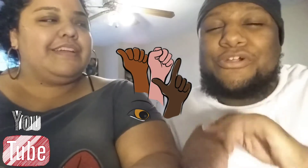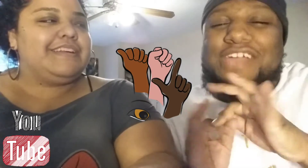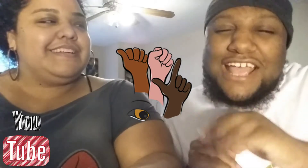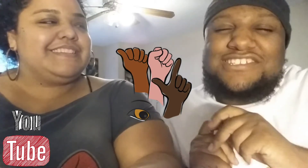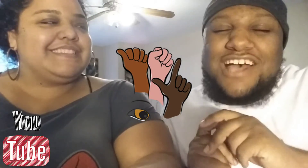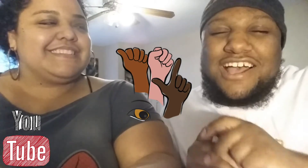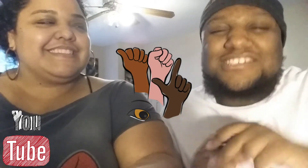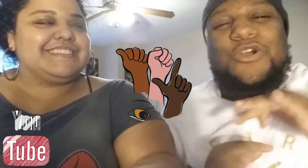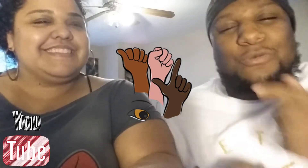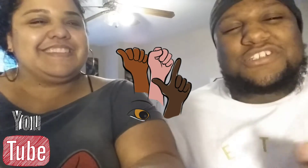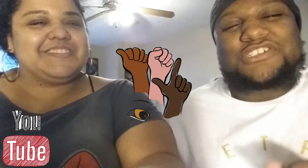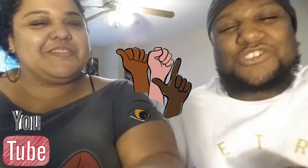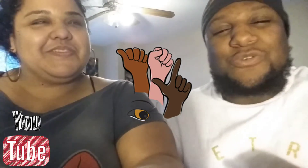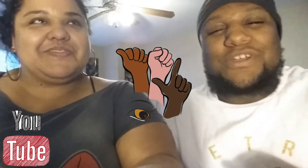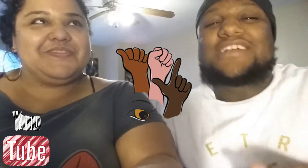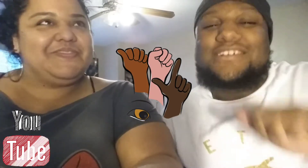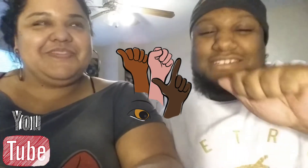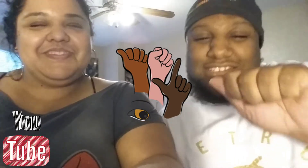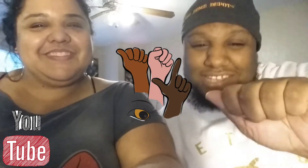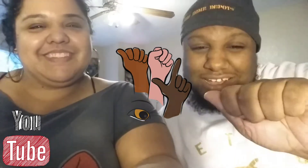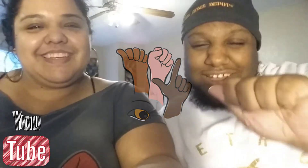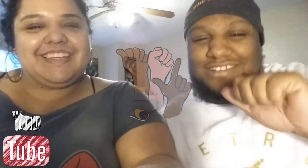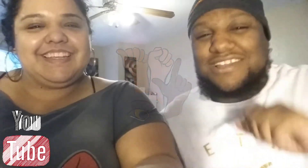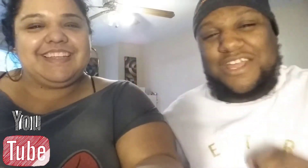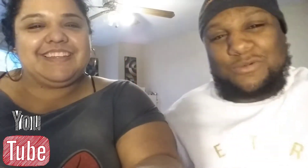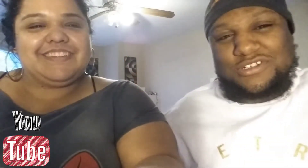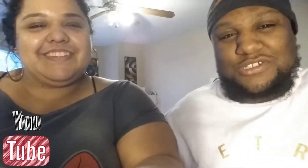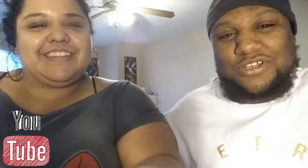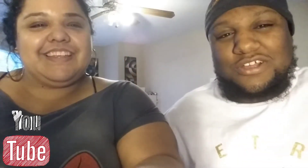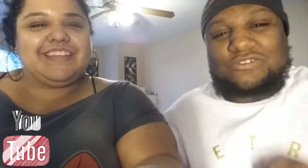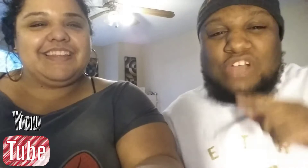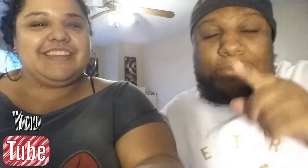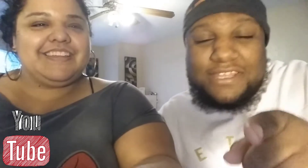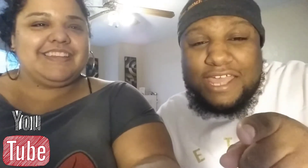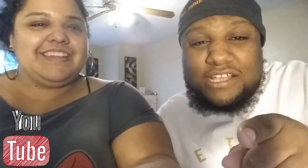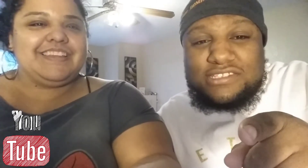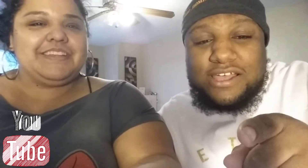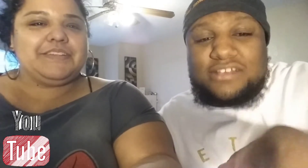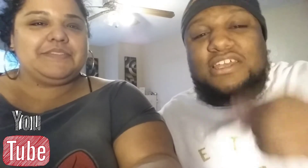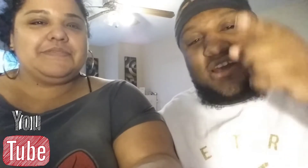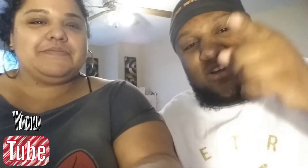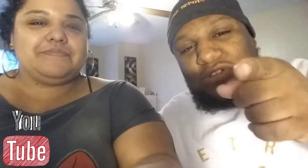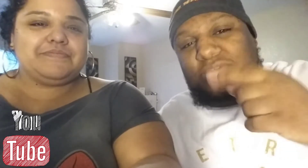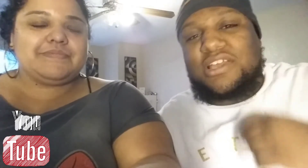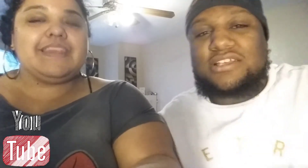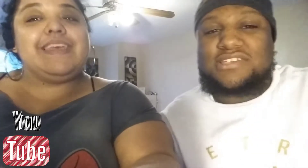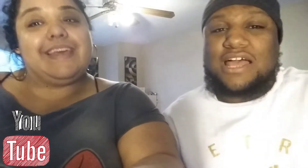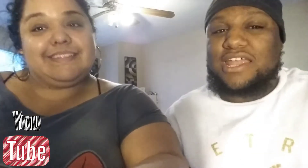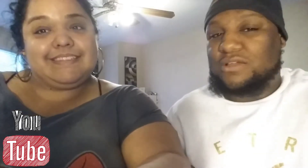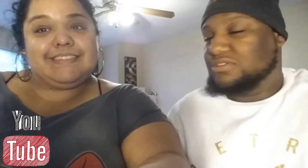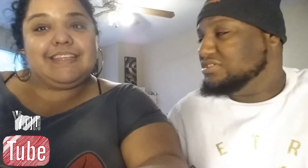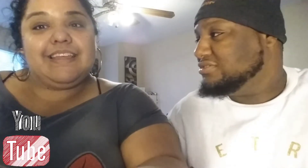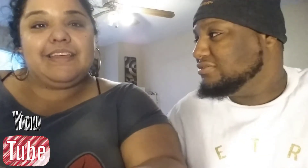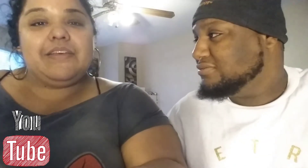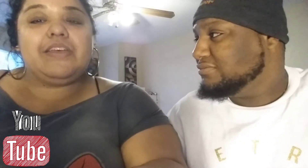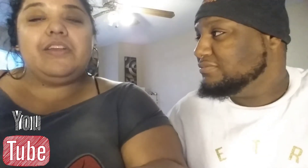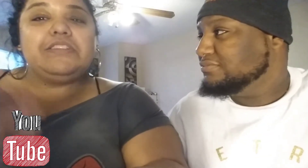more gang signs. We're just doing sign language. Drop the gang signs and do some gang sign language. You know,